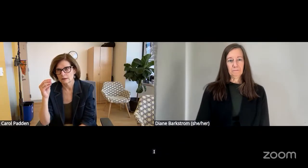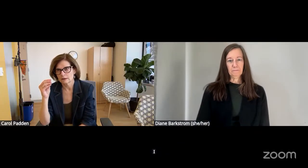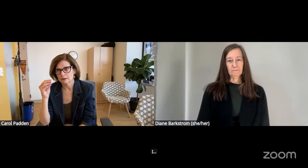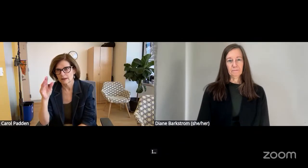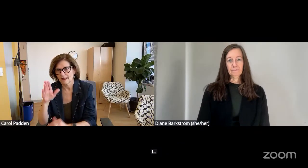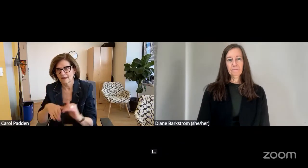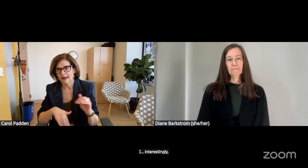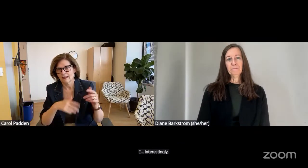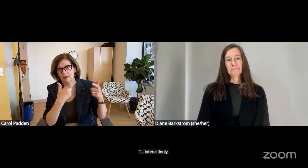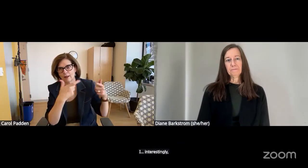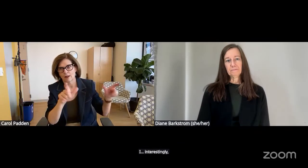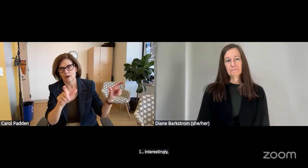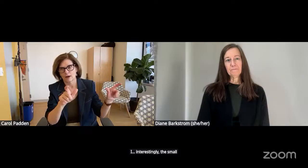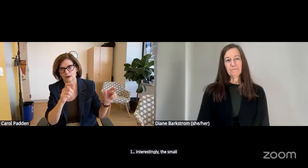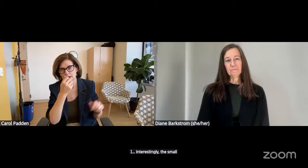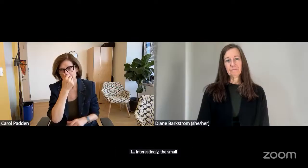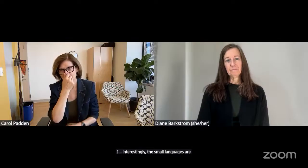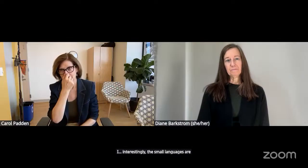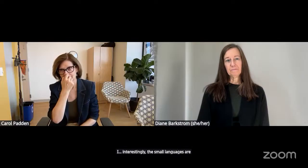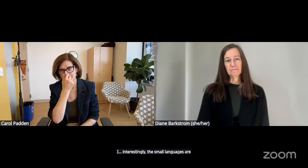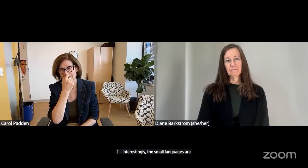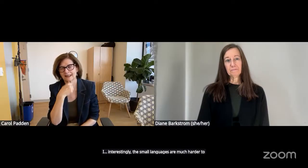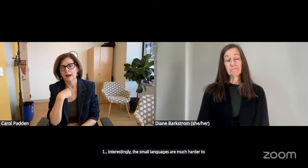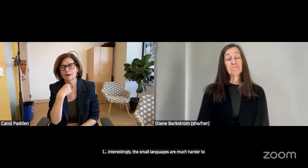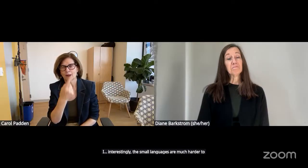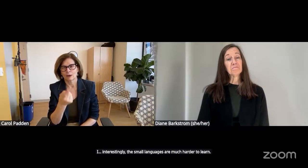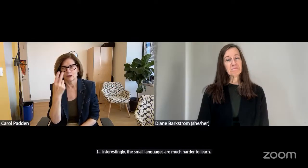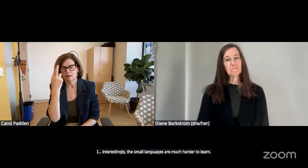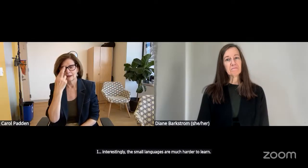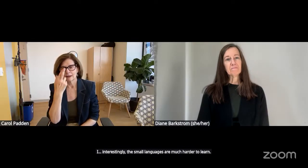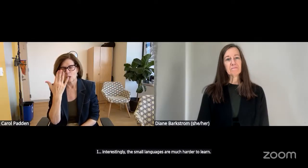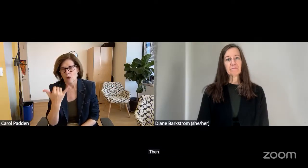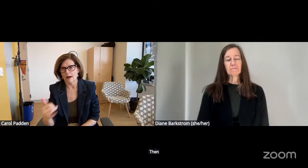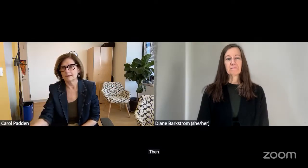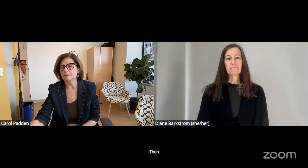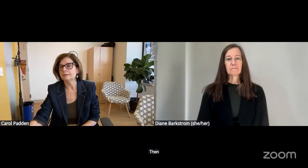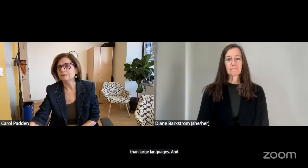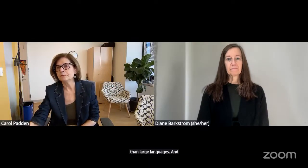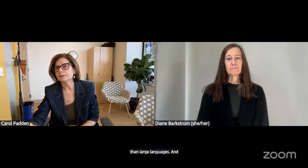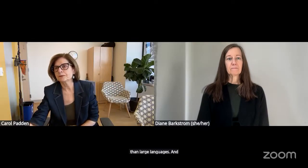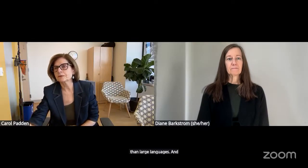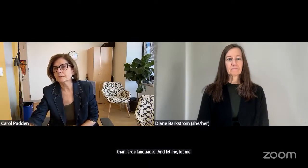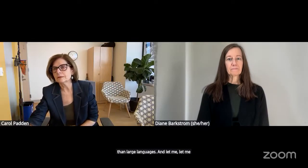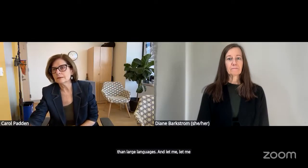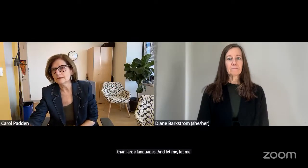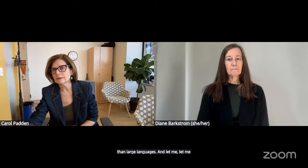interestingly, the small languages are much harder to learn than large languages. And let me tell you the reason why.